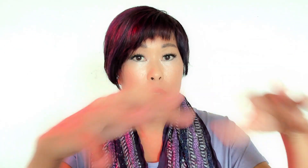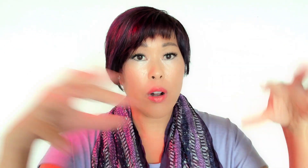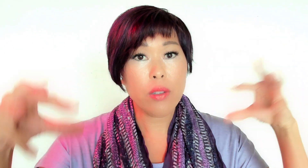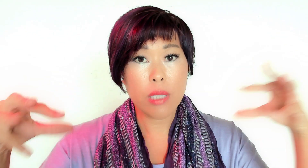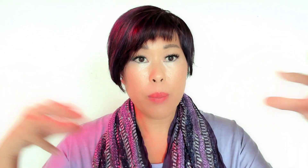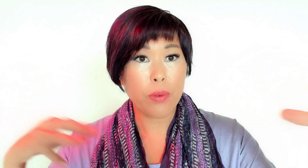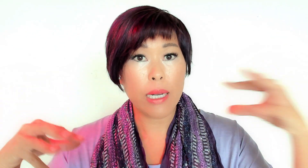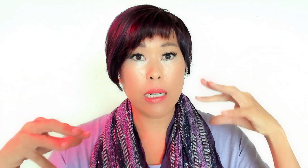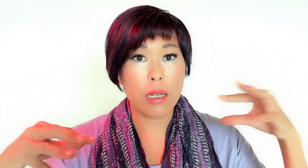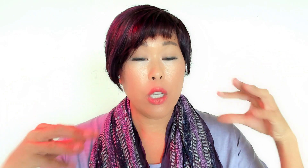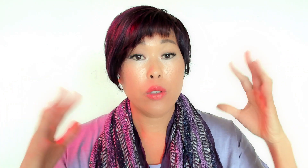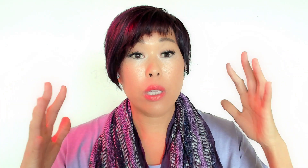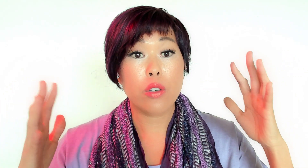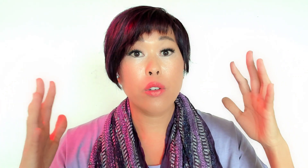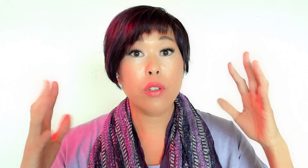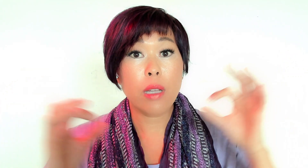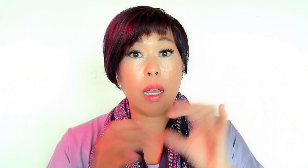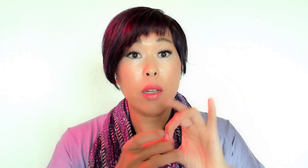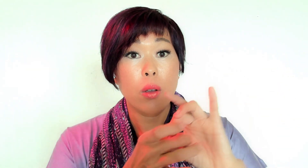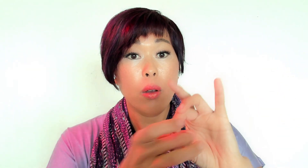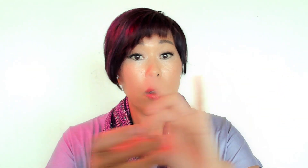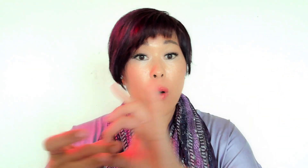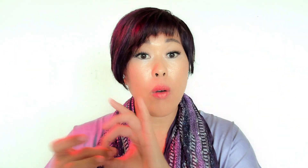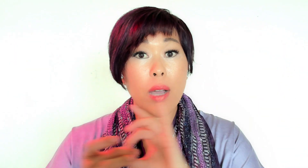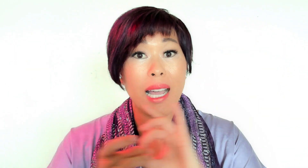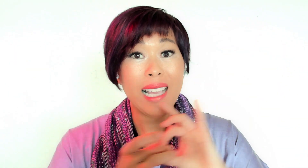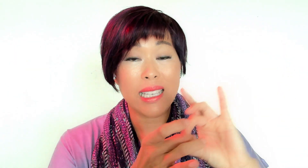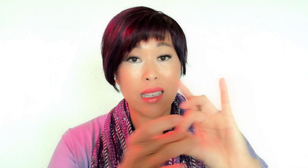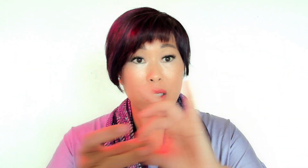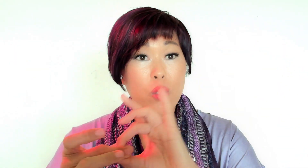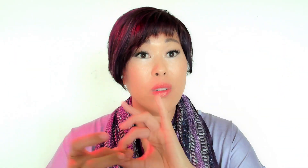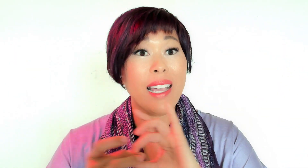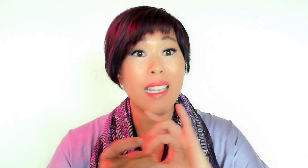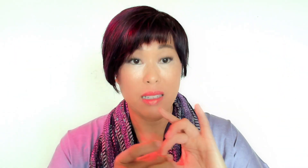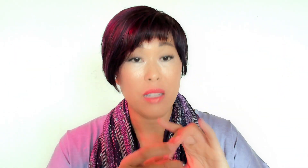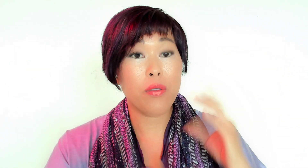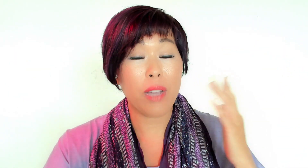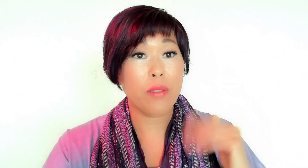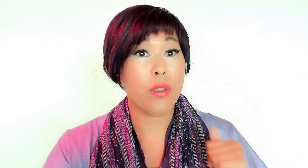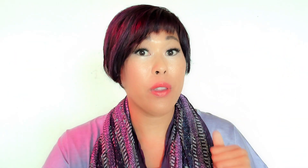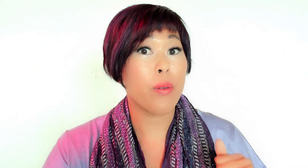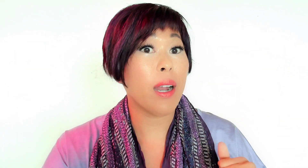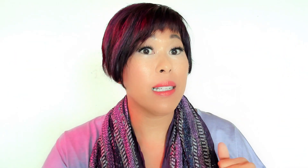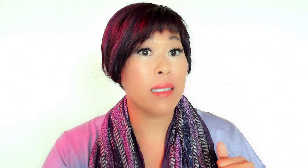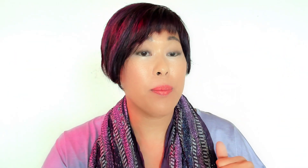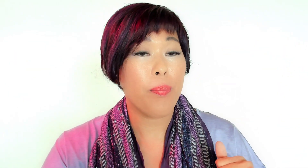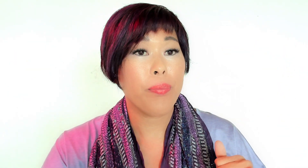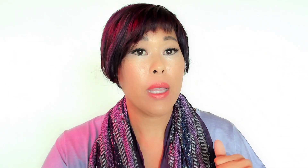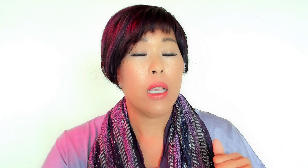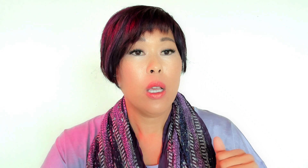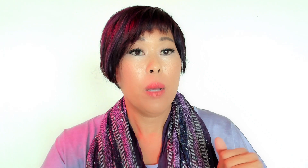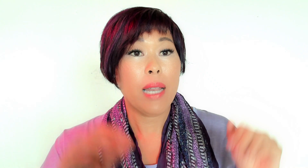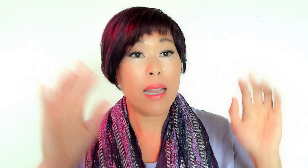all separated so they could not ho'oka'i, unite and fight for their rights. But at